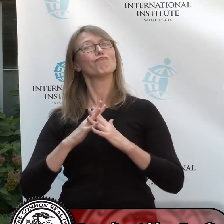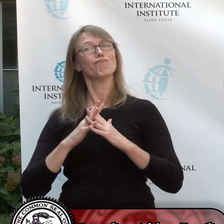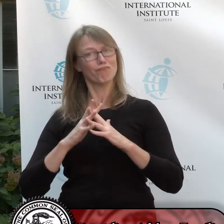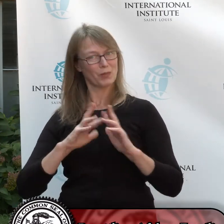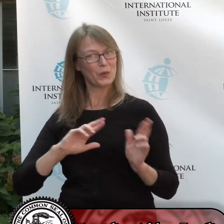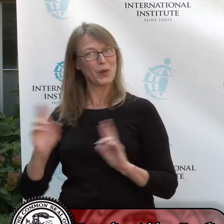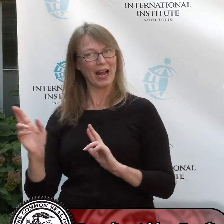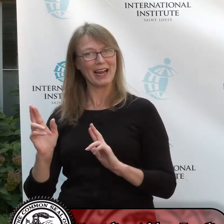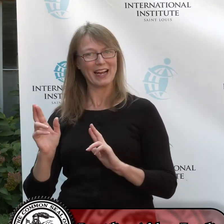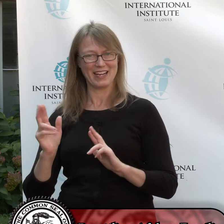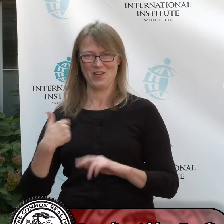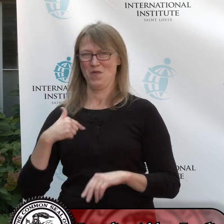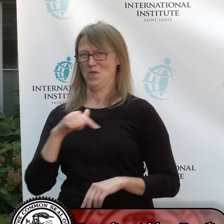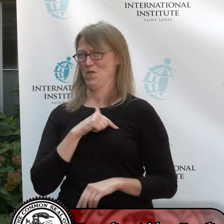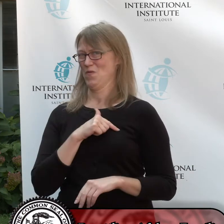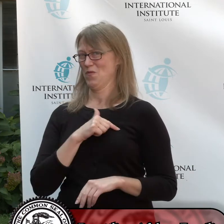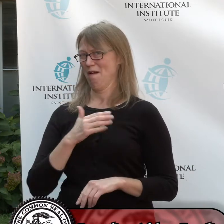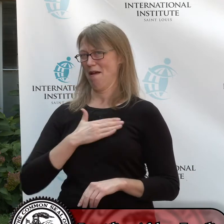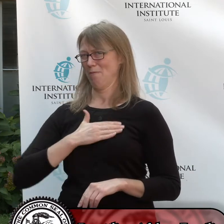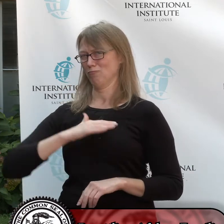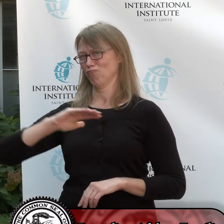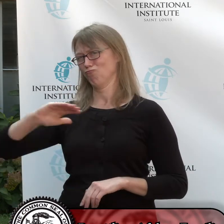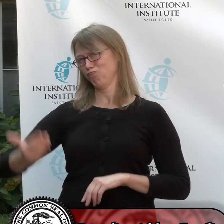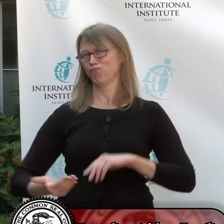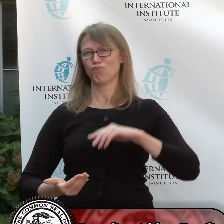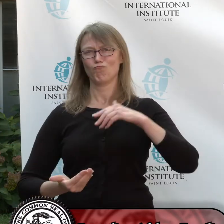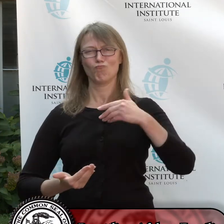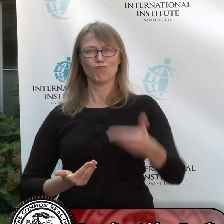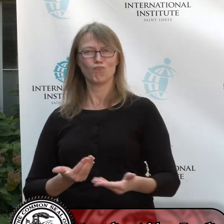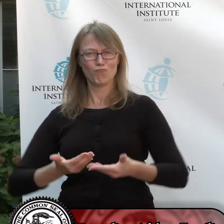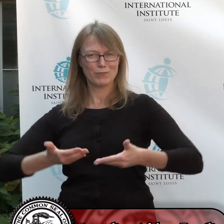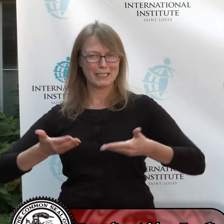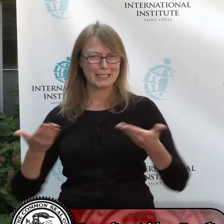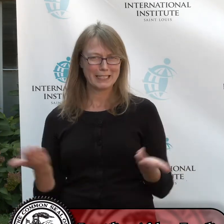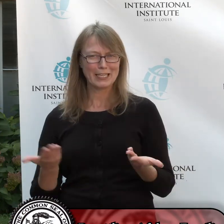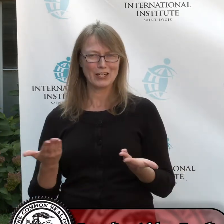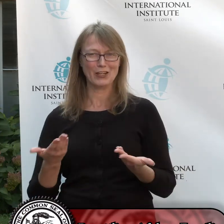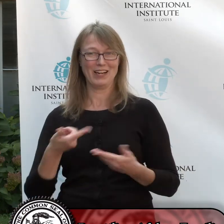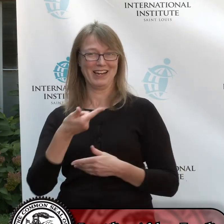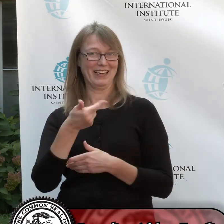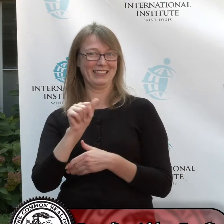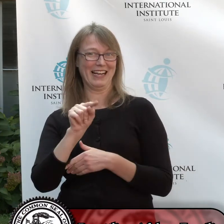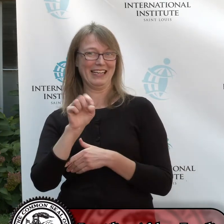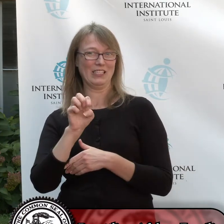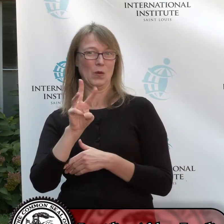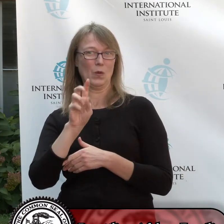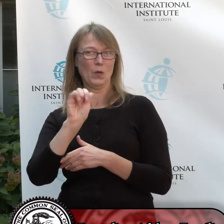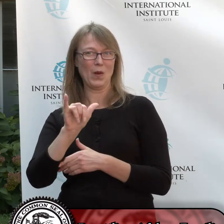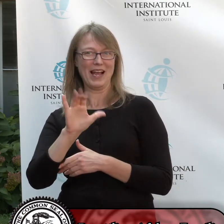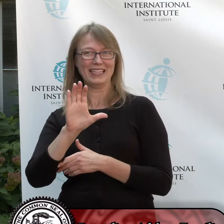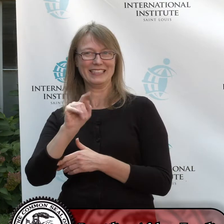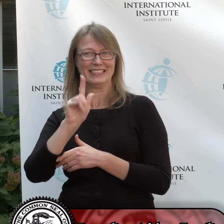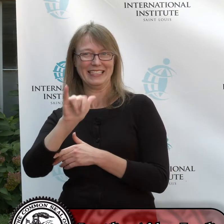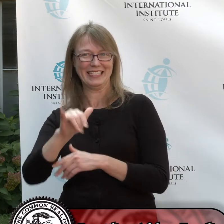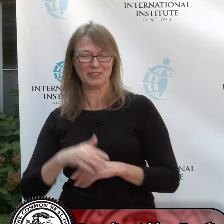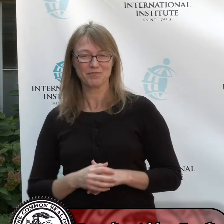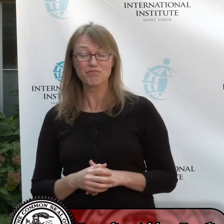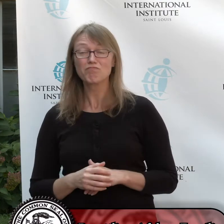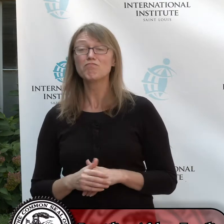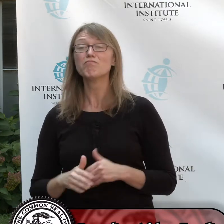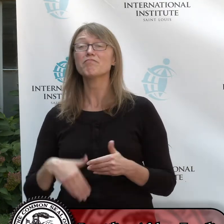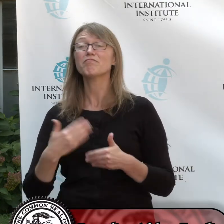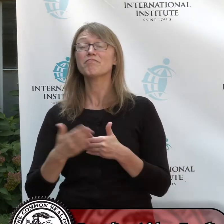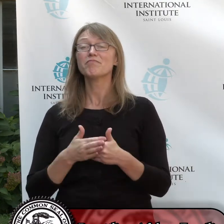open arms and open hearts. And now I'll welcome Cora Faith Walker, who is the